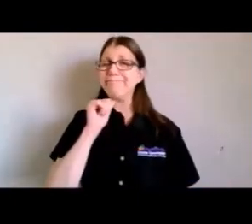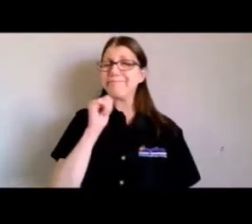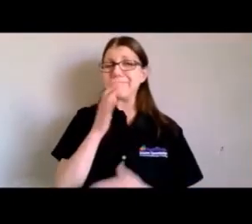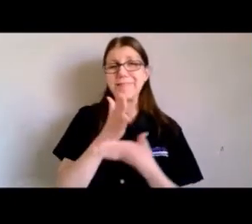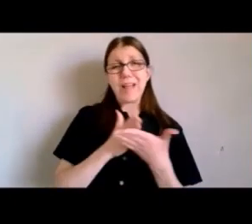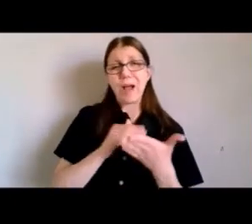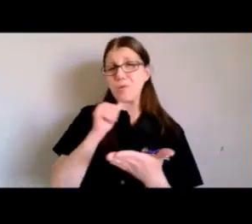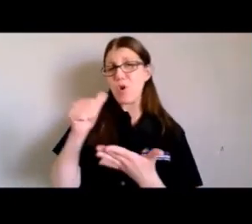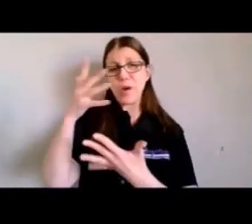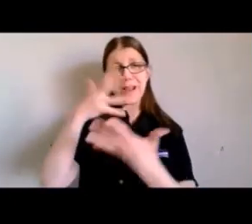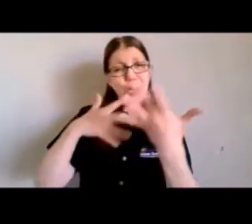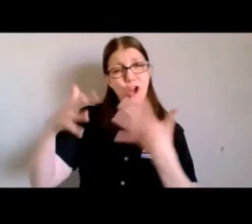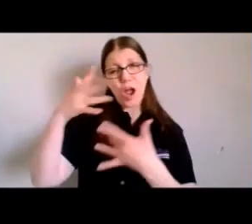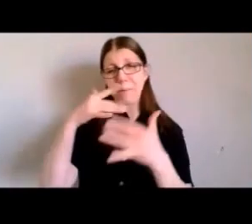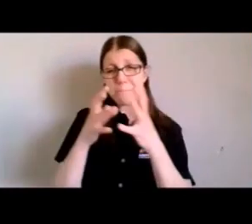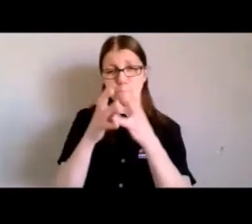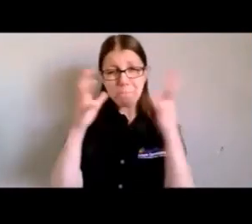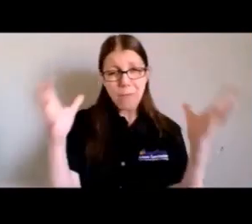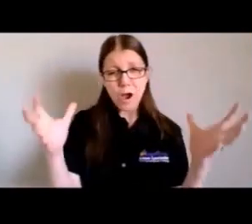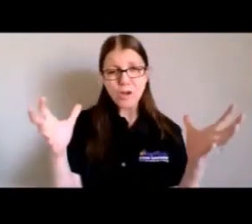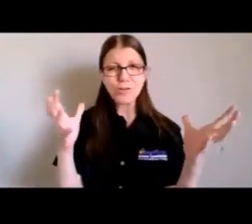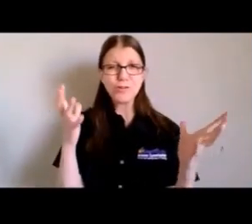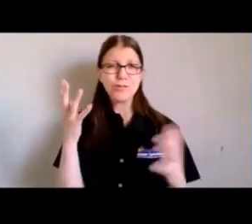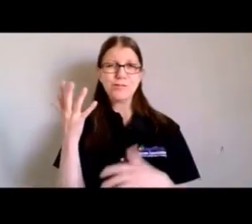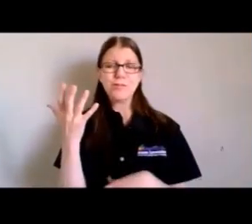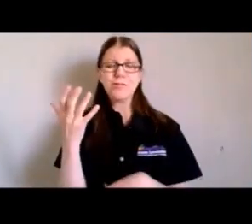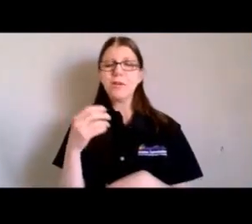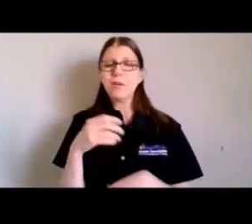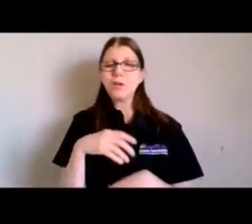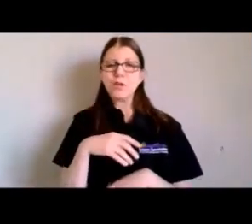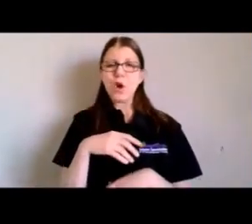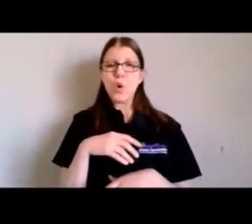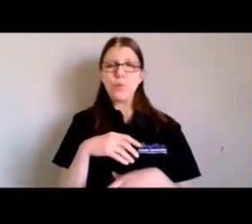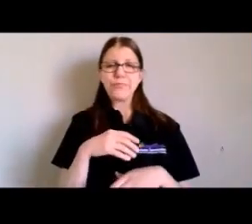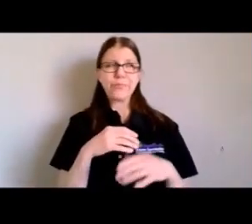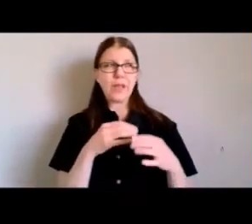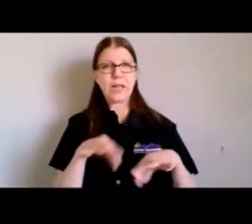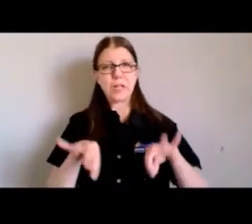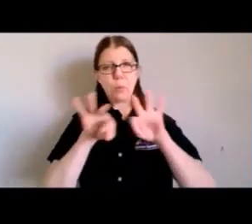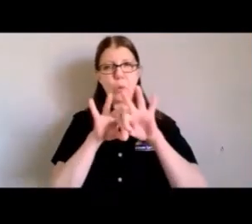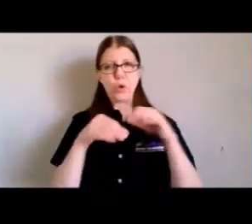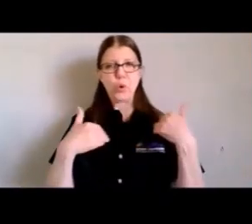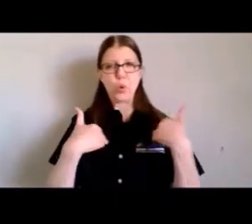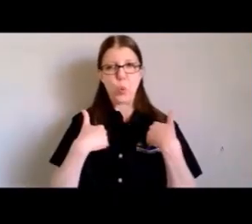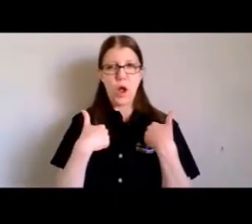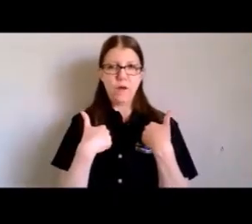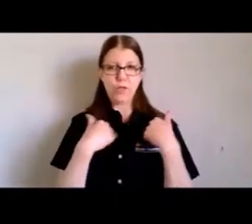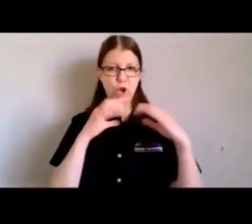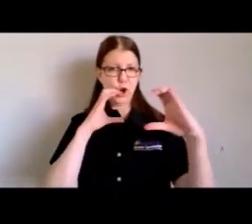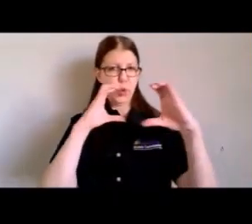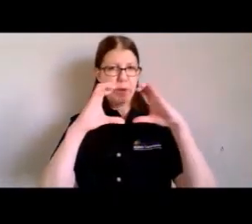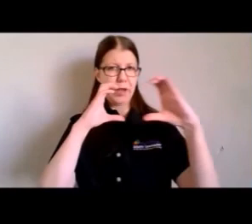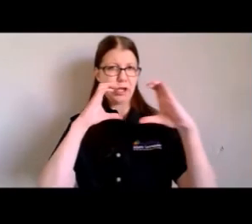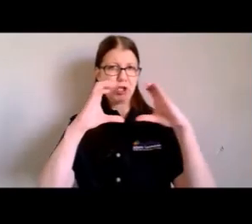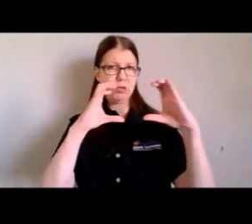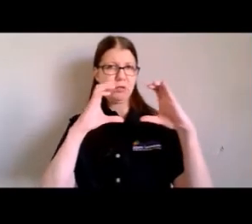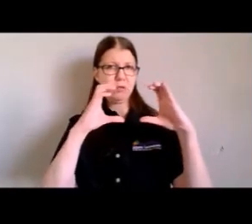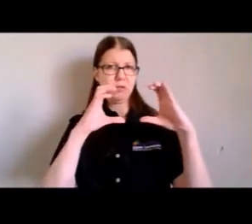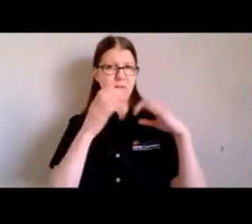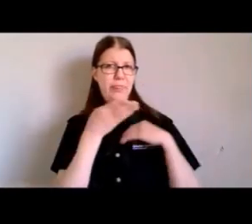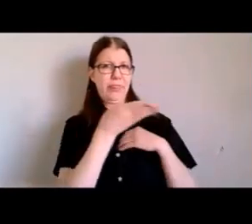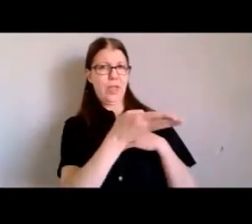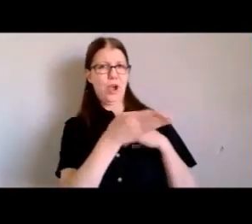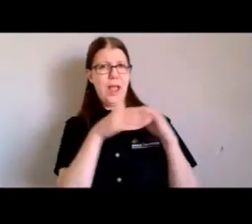The community of deaf-blind and individuals with combined vision and hearing loss are often